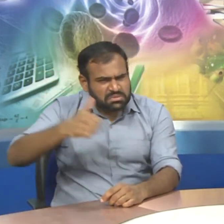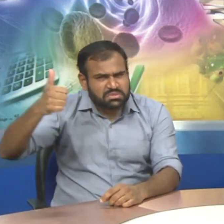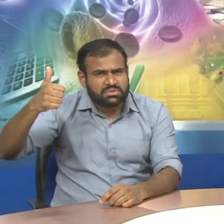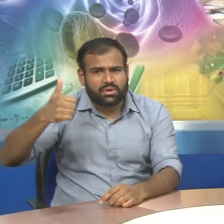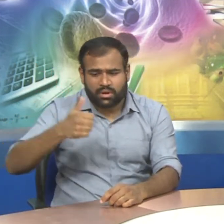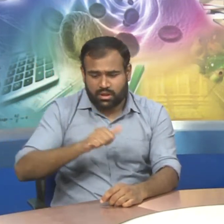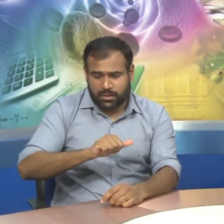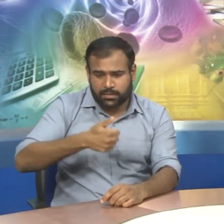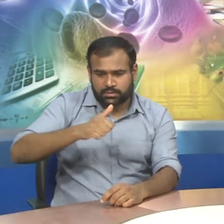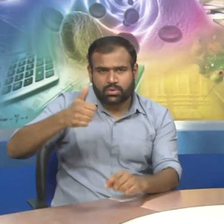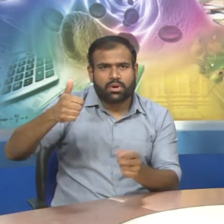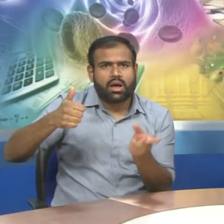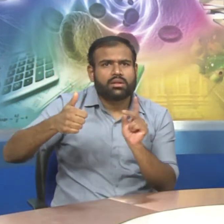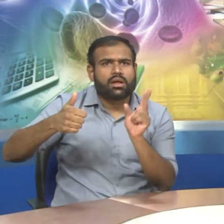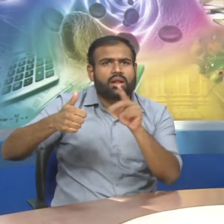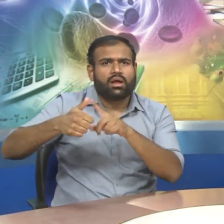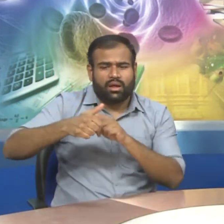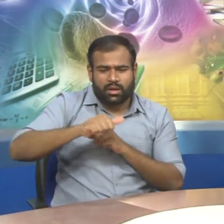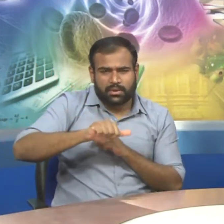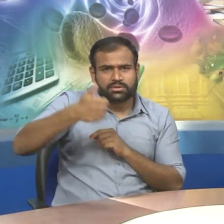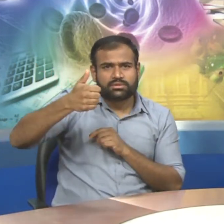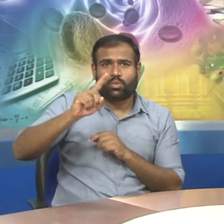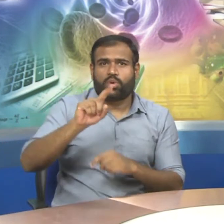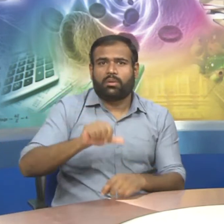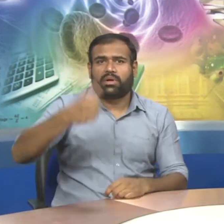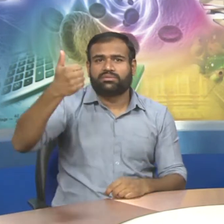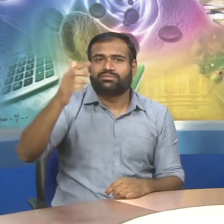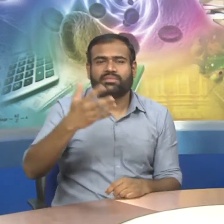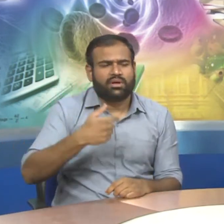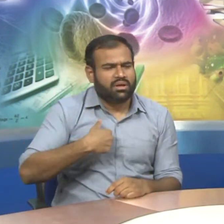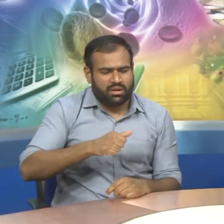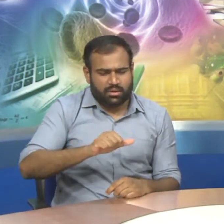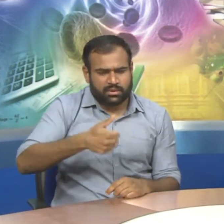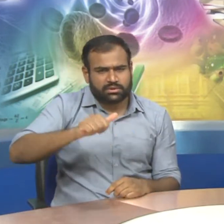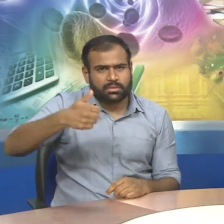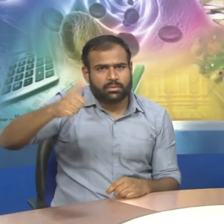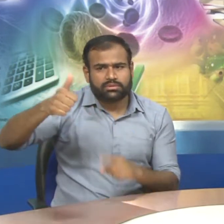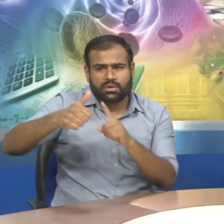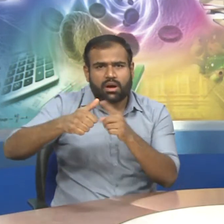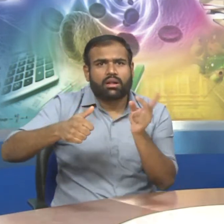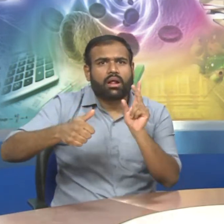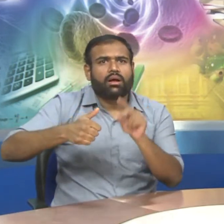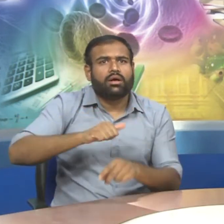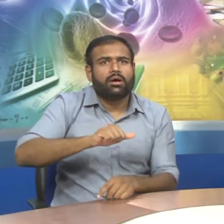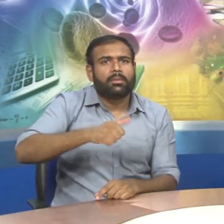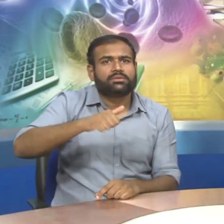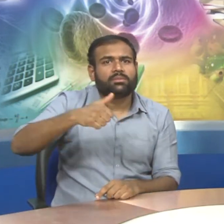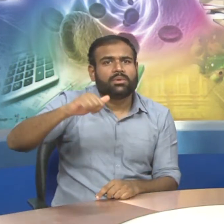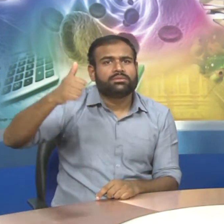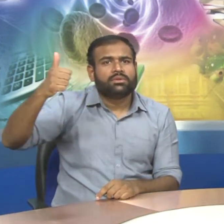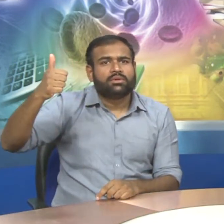So I am passy. I didn't do only one sign of